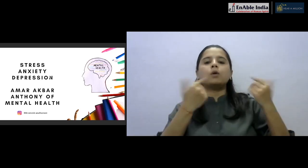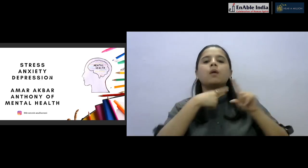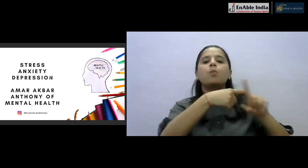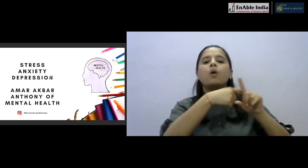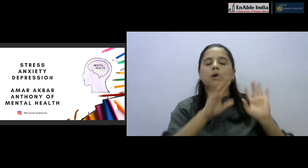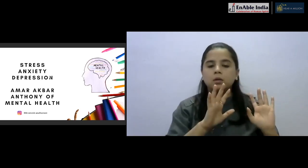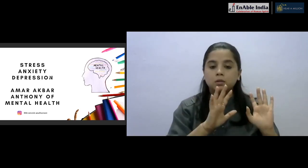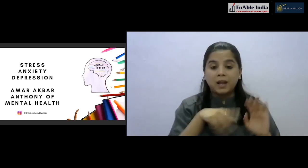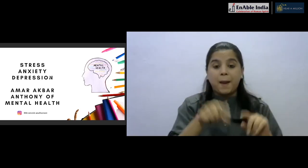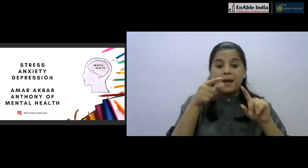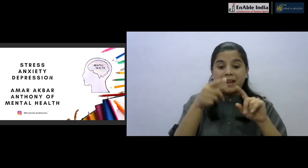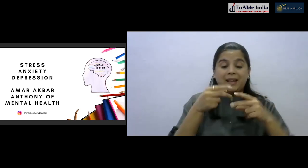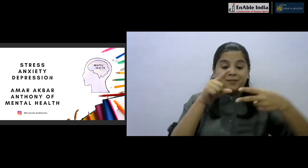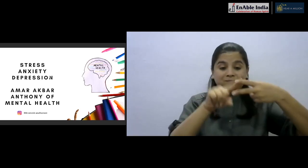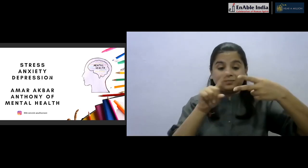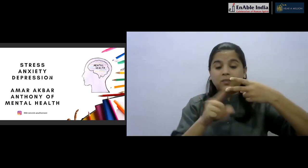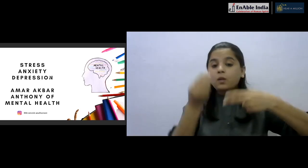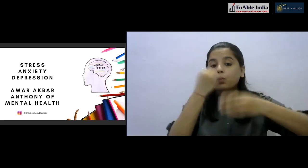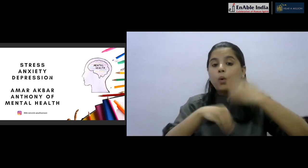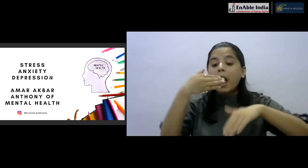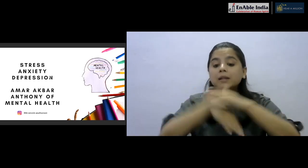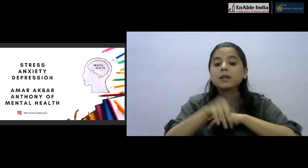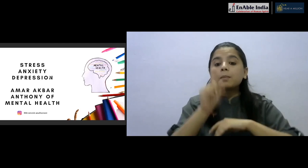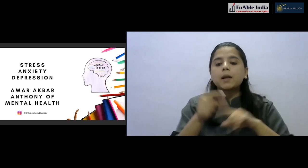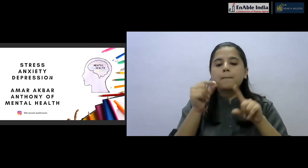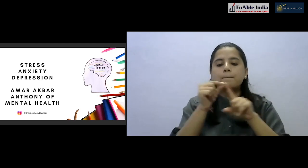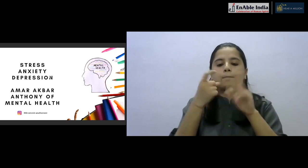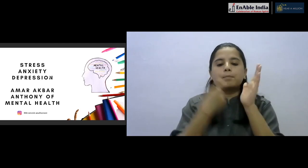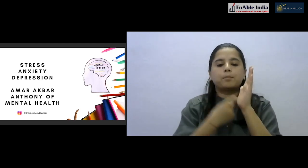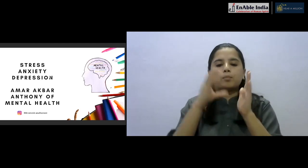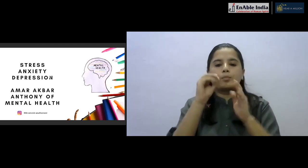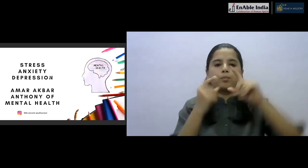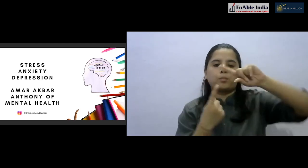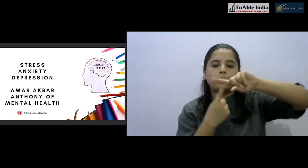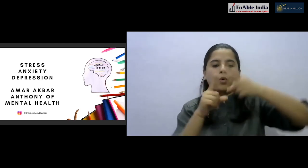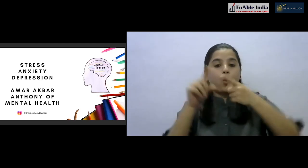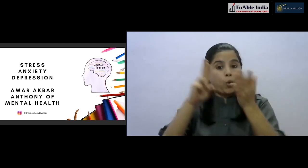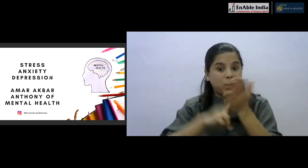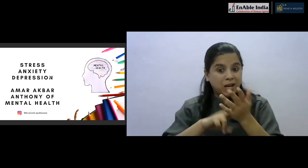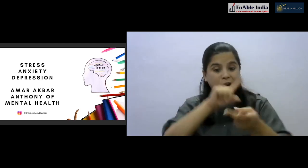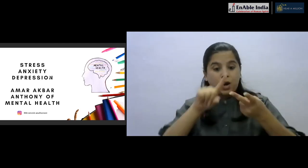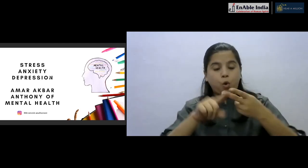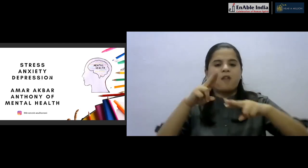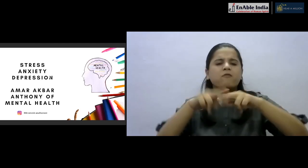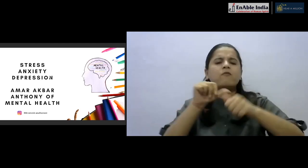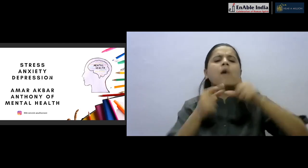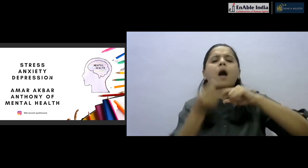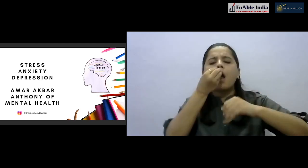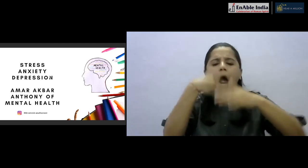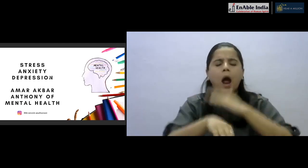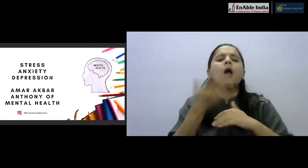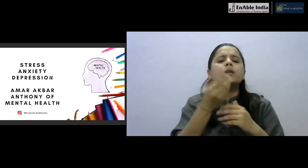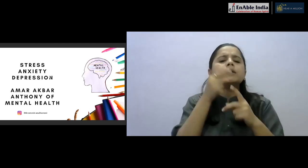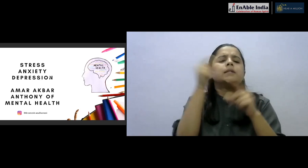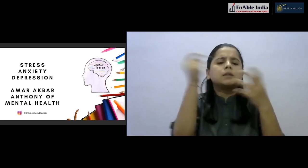Are we okay with that? Now, you don't have to worry about it, because as soon as the session ends now, I will send the list of healthy